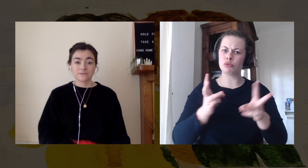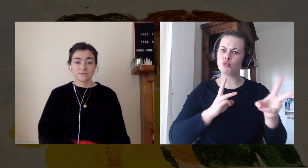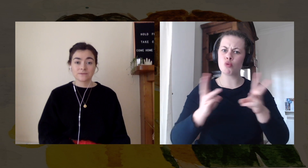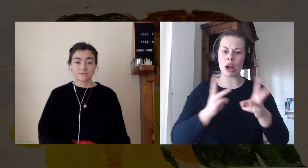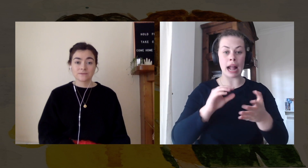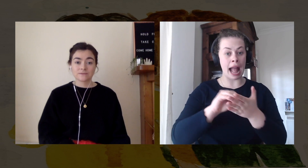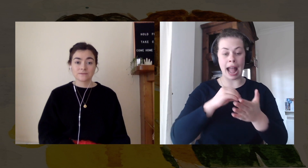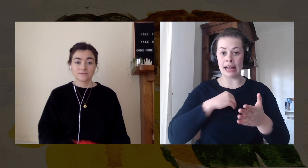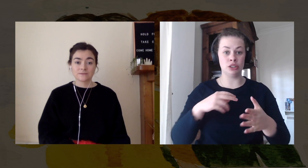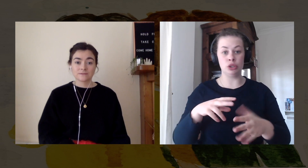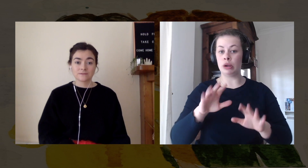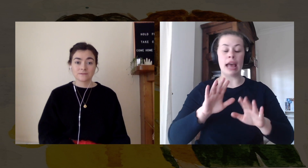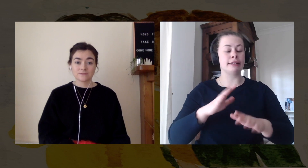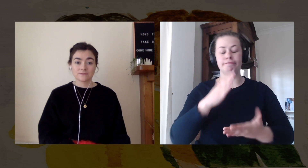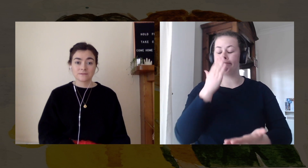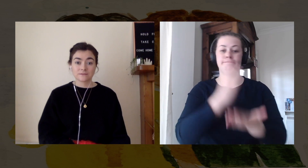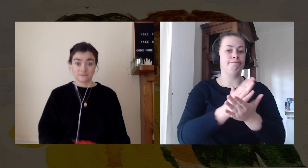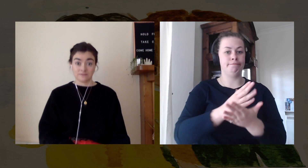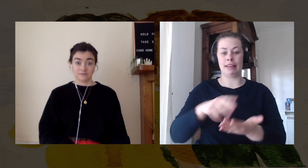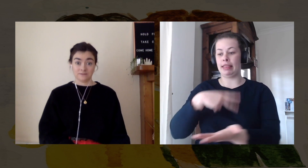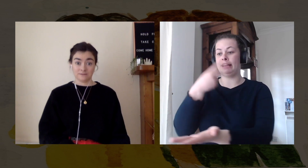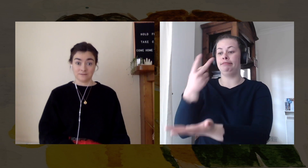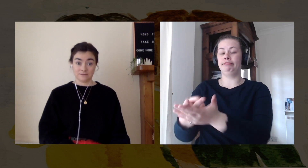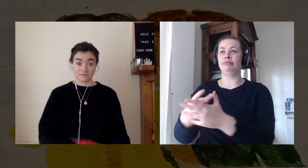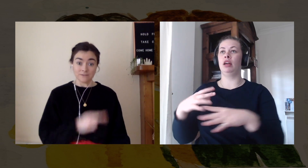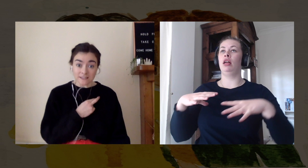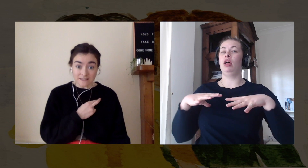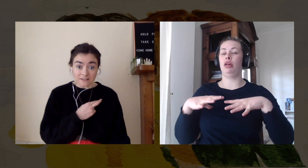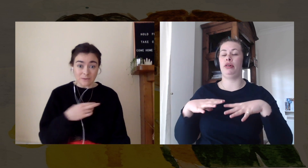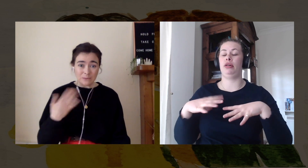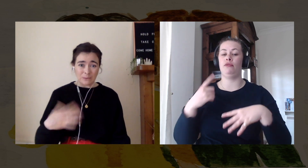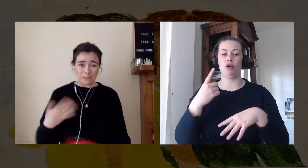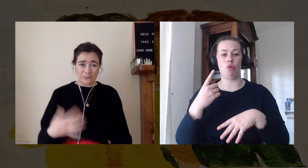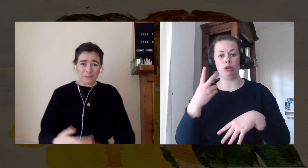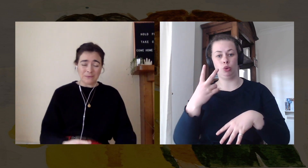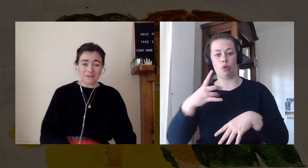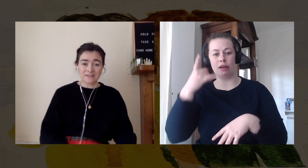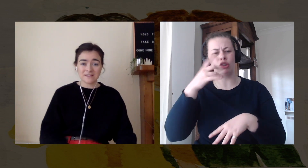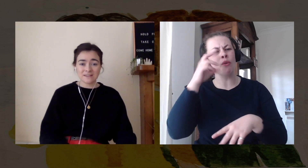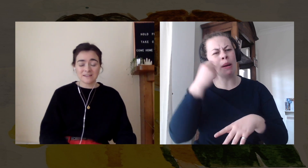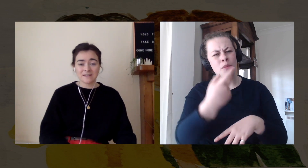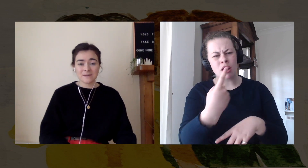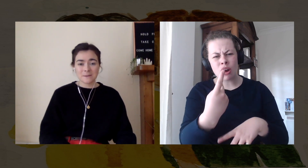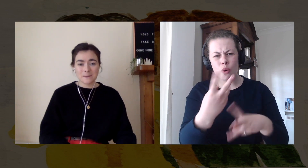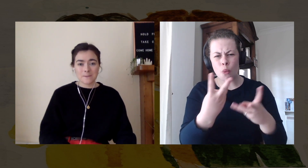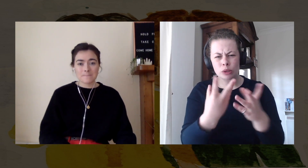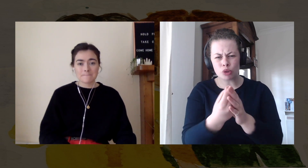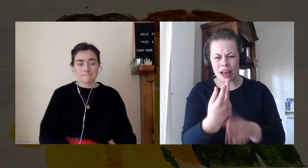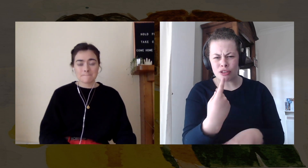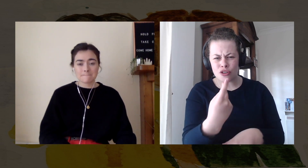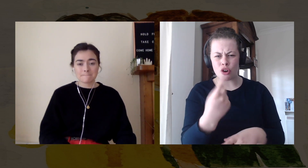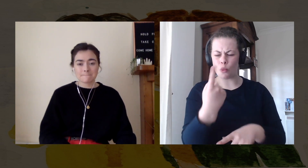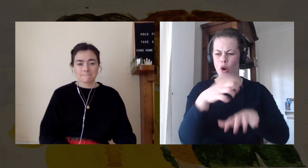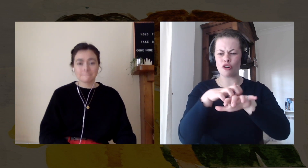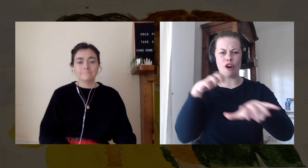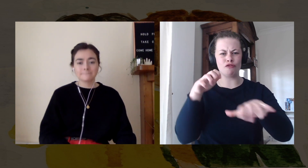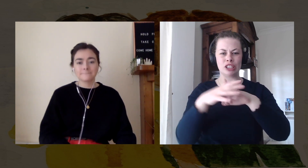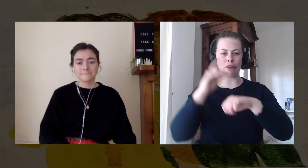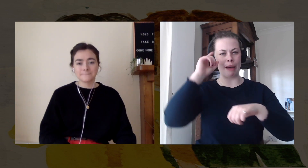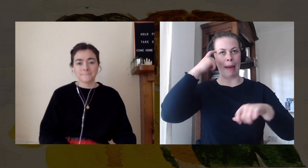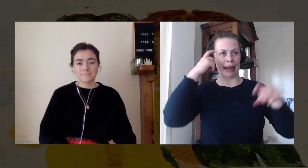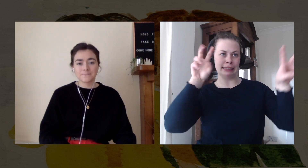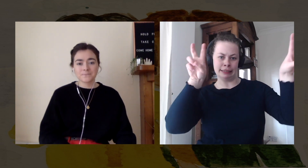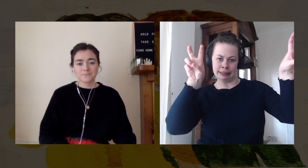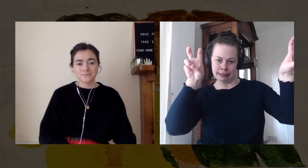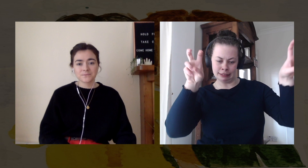hour or two. Oh, Romy. Oh no, for real. Do you remember the job we worked together that was the conference of madness? Yeah. We worked together